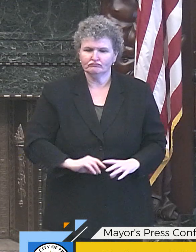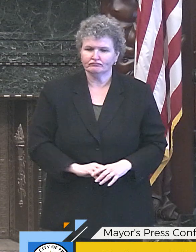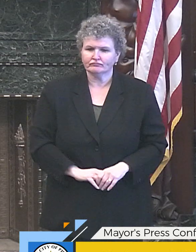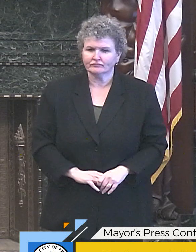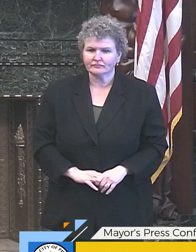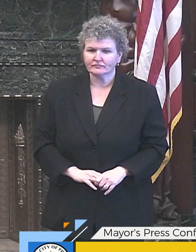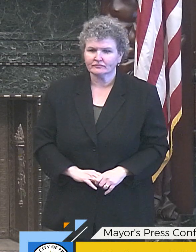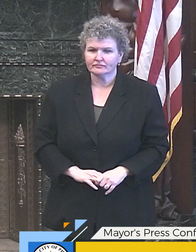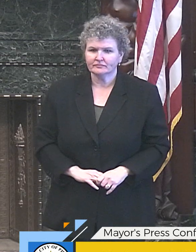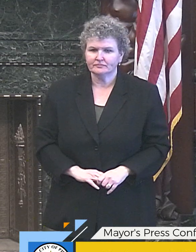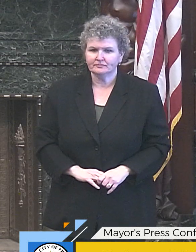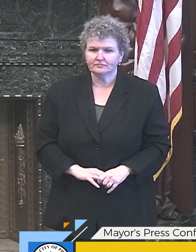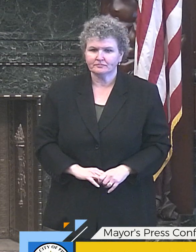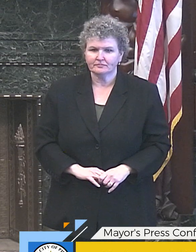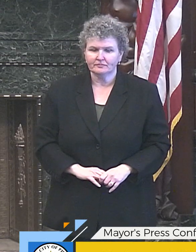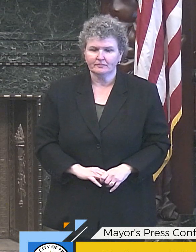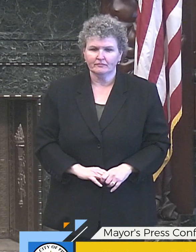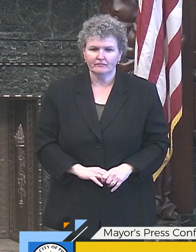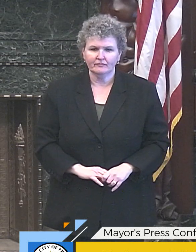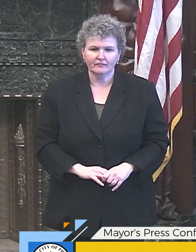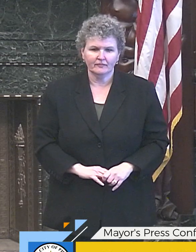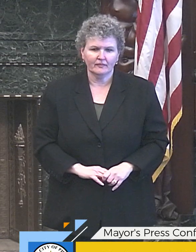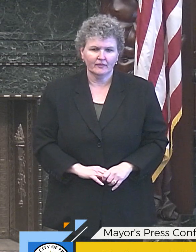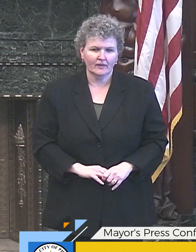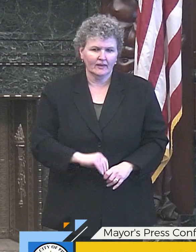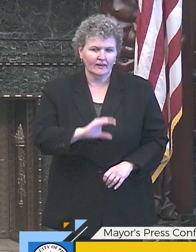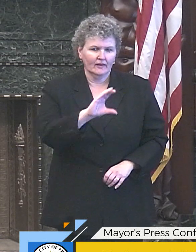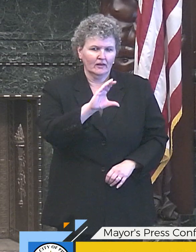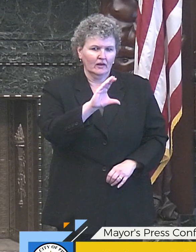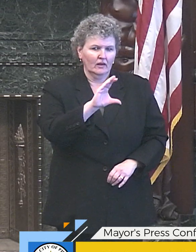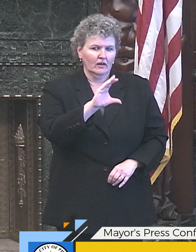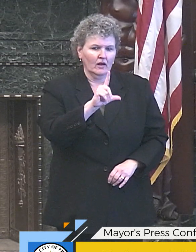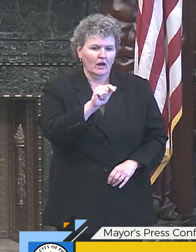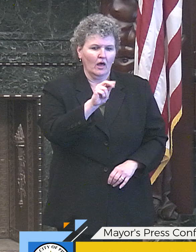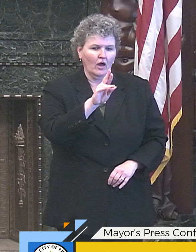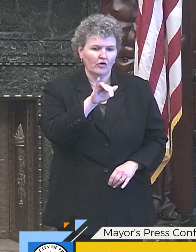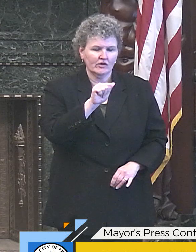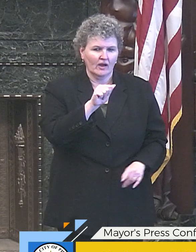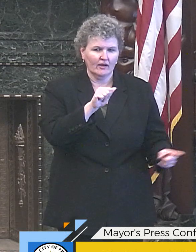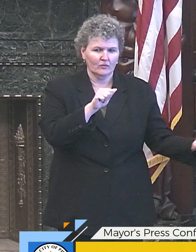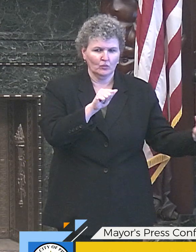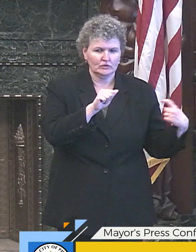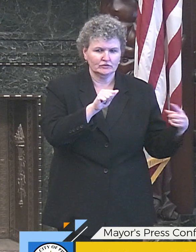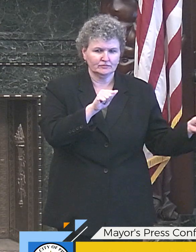Thanks, Martin. Now we're going to Claudia Lauer at the AP. You are now unmuted.